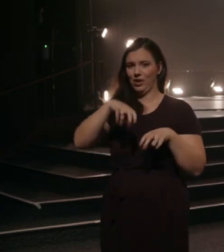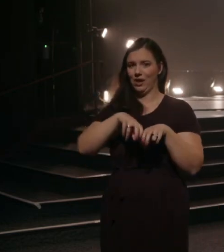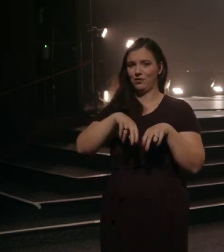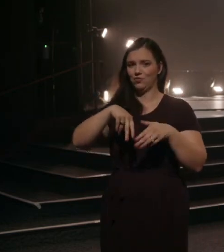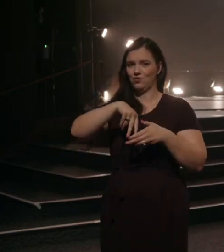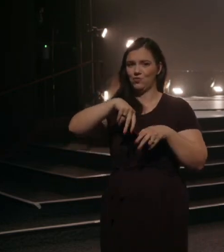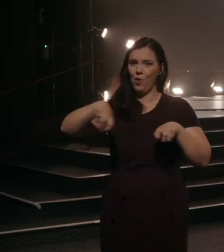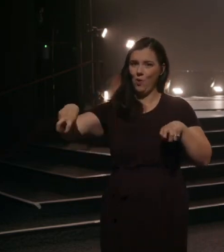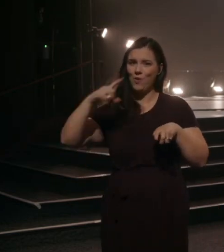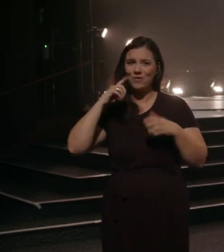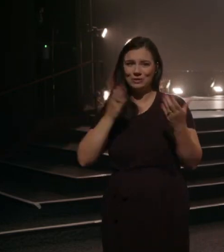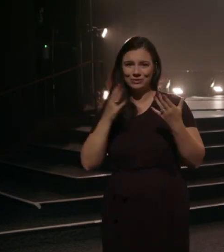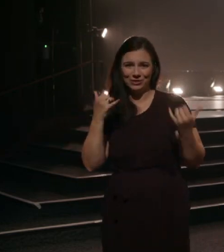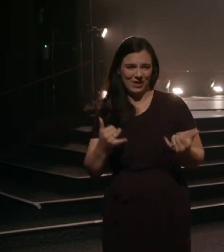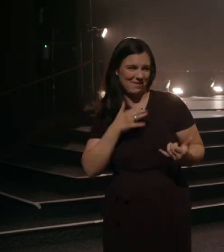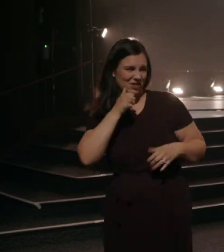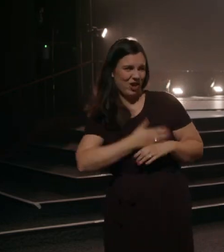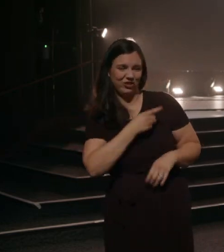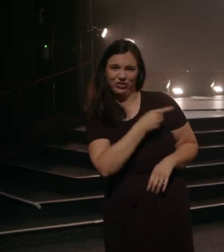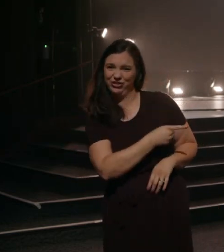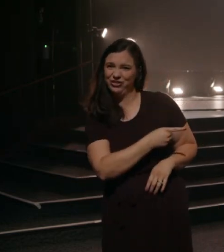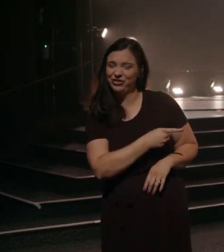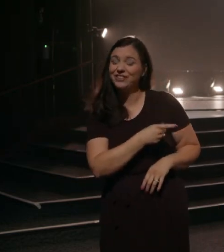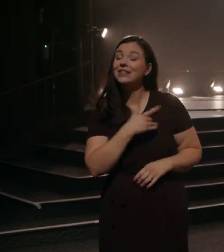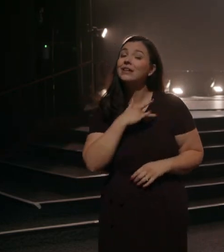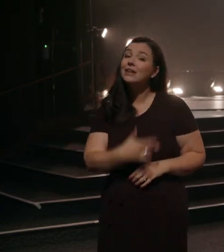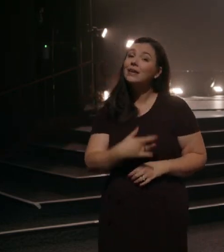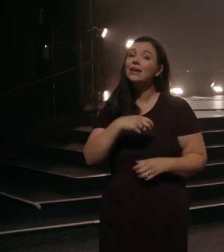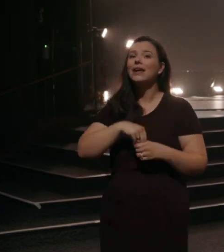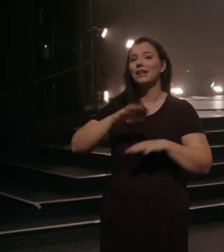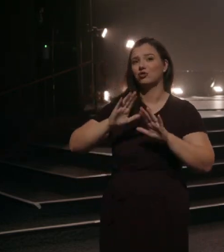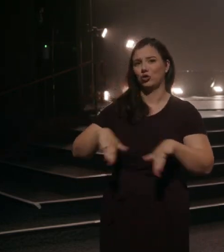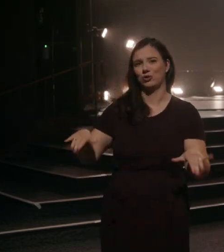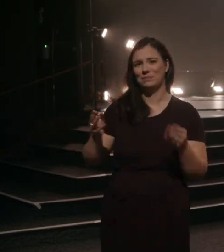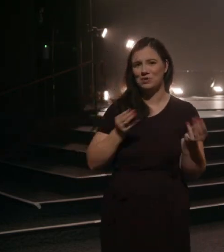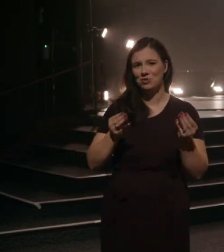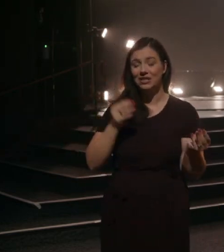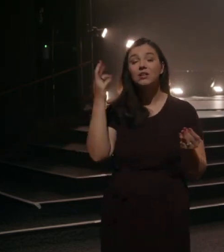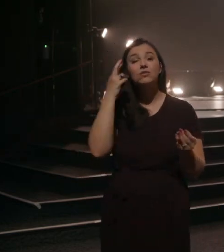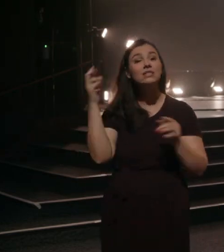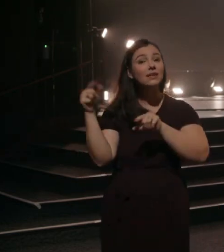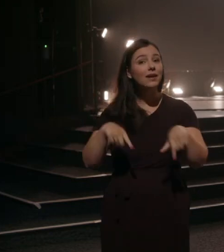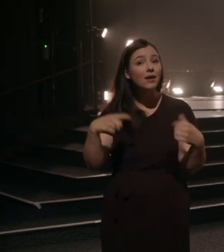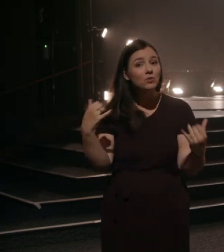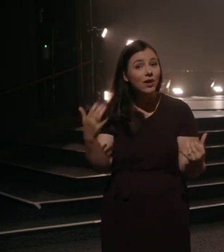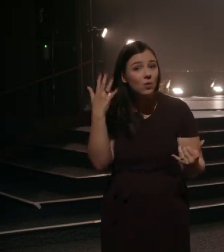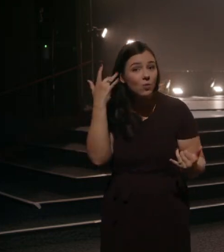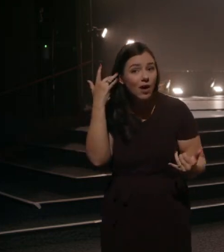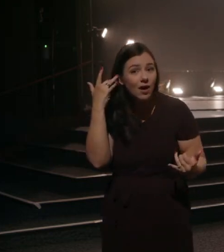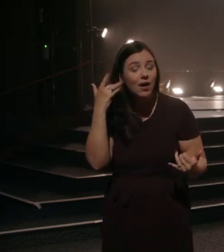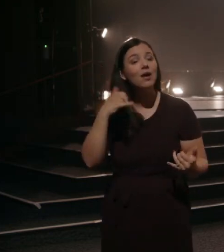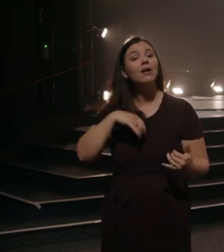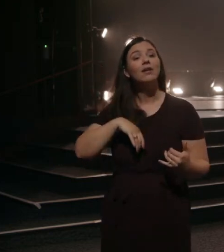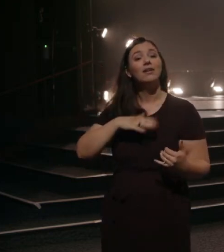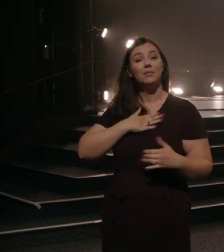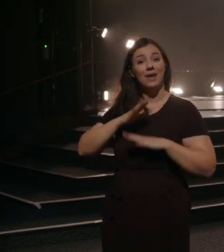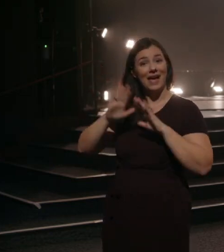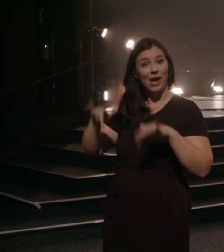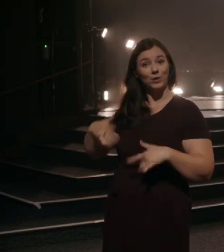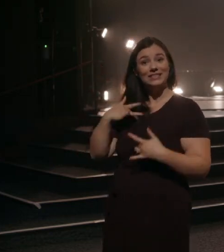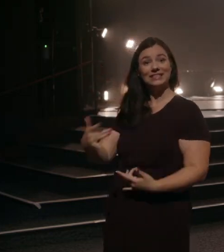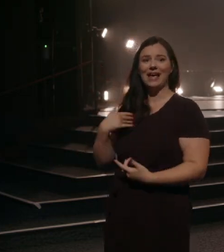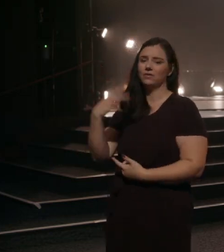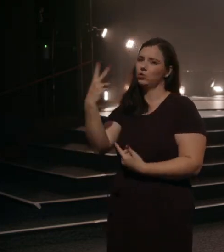at service today, and she's typically in children's ministry, but the reason she's here today is that in my house, we sing